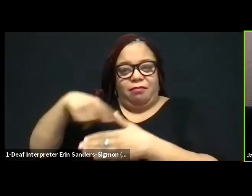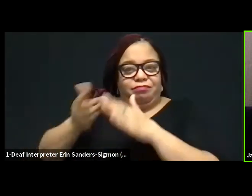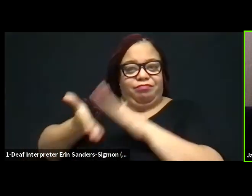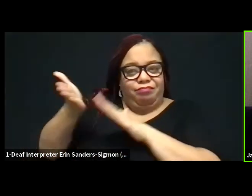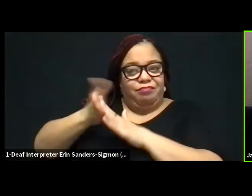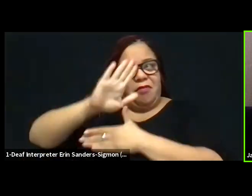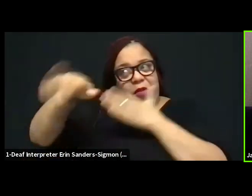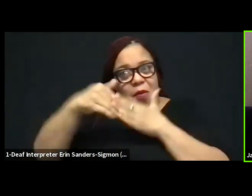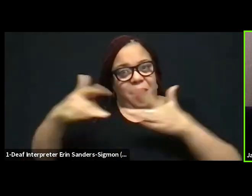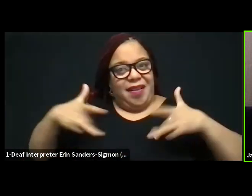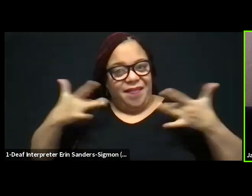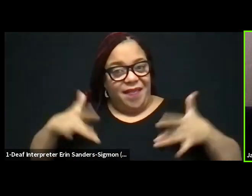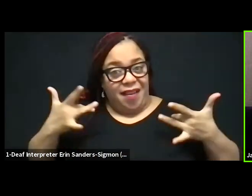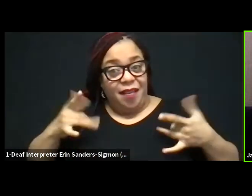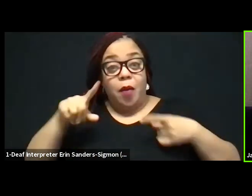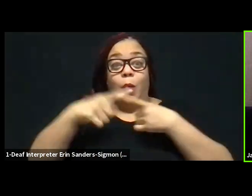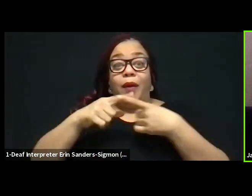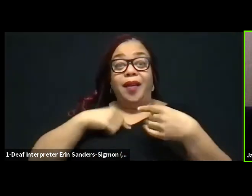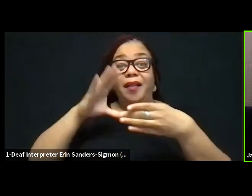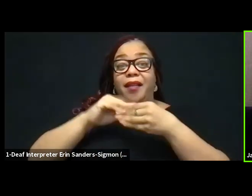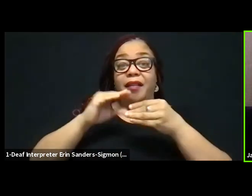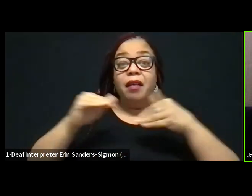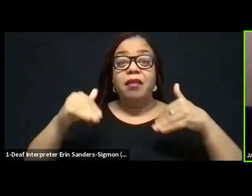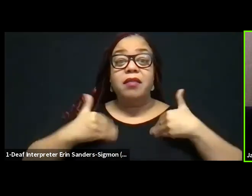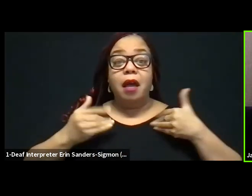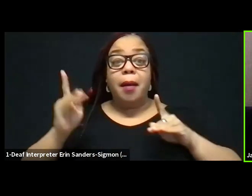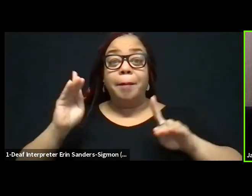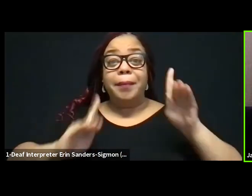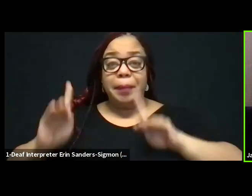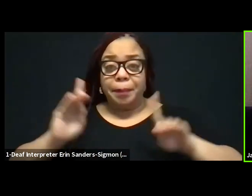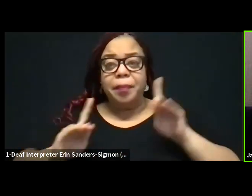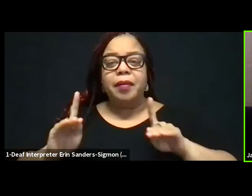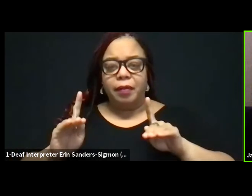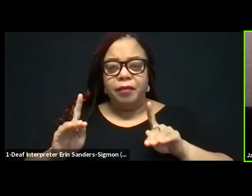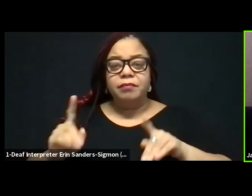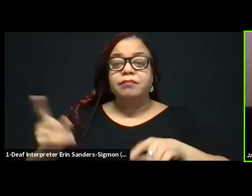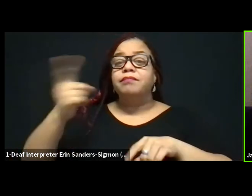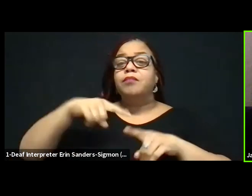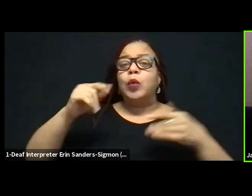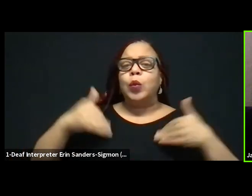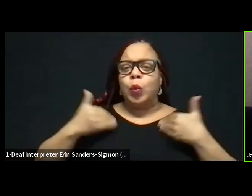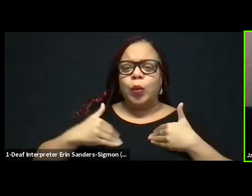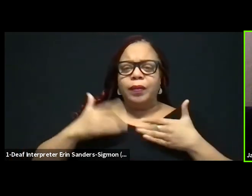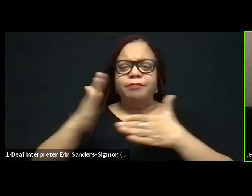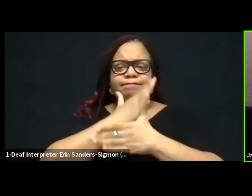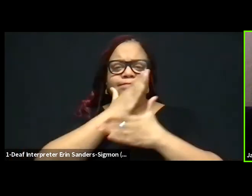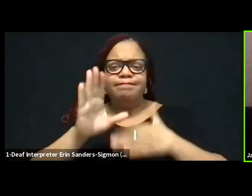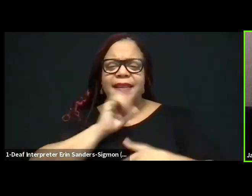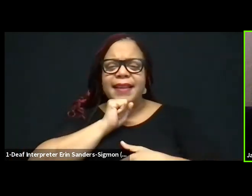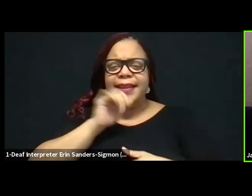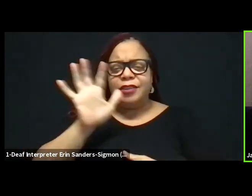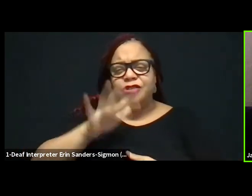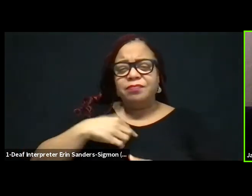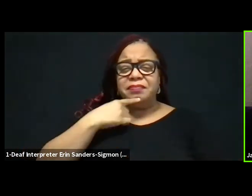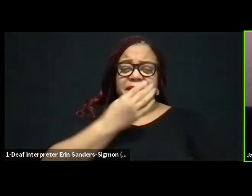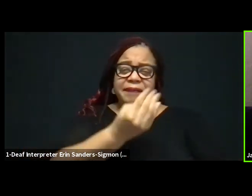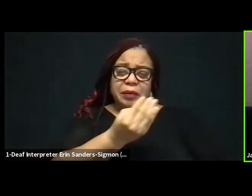was older than 17. No one was younger than 14. And it just felt really great for me to see these people who